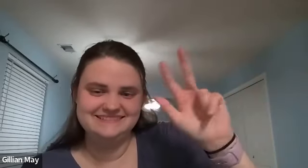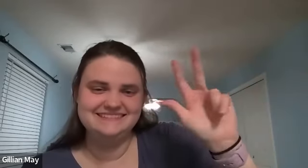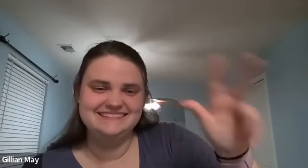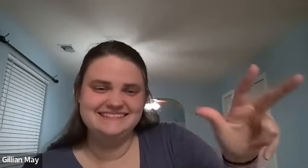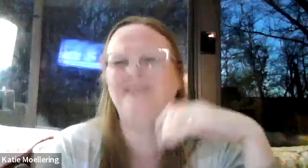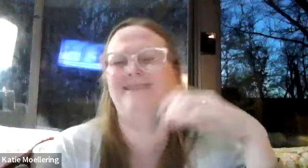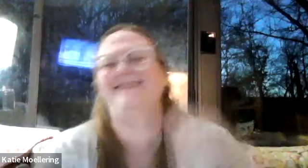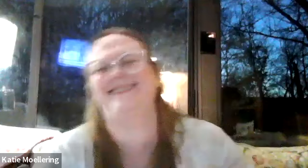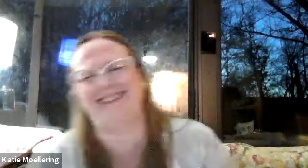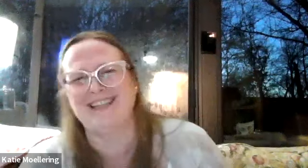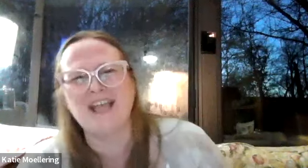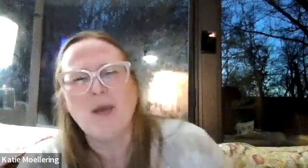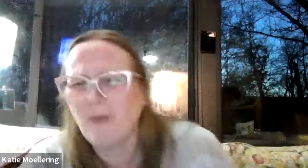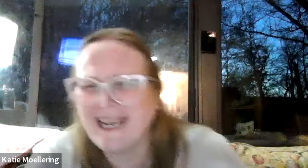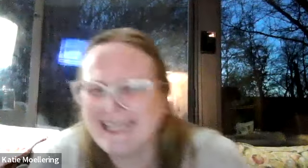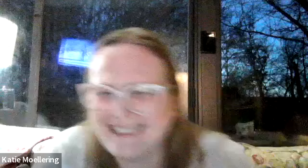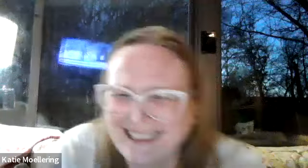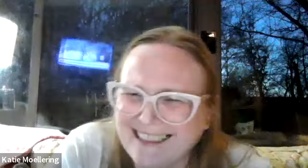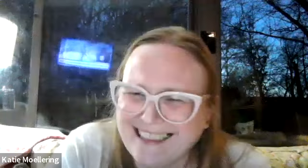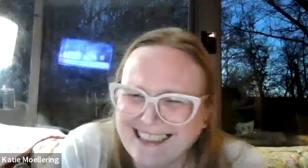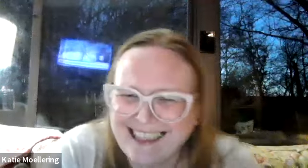Oh. Wait.